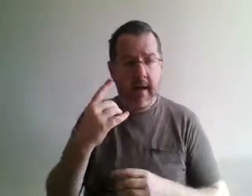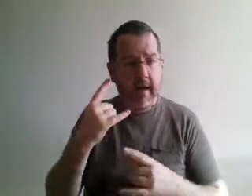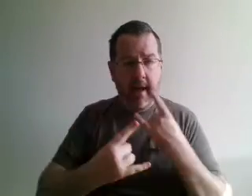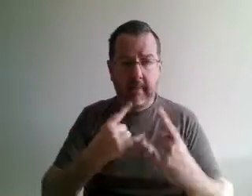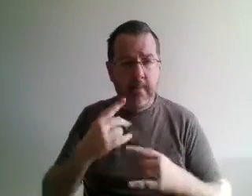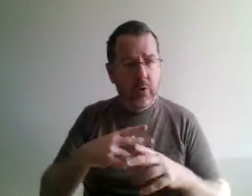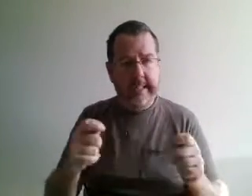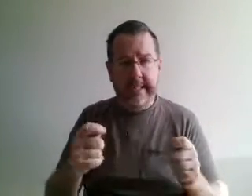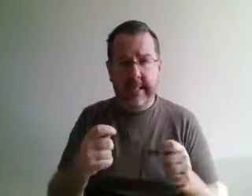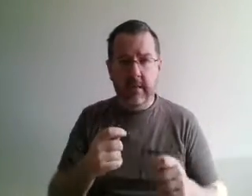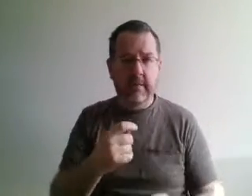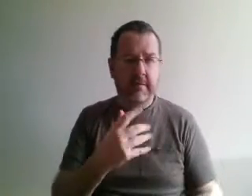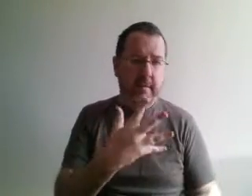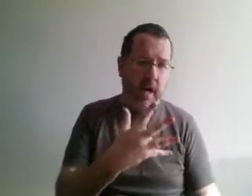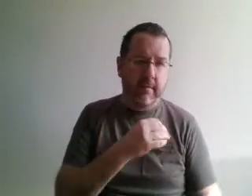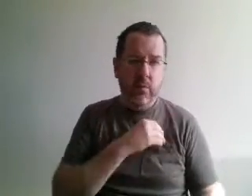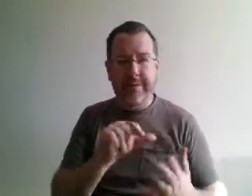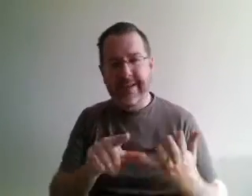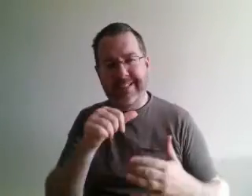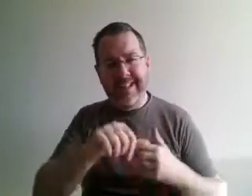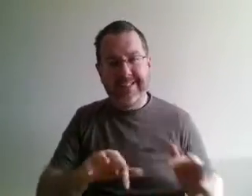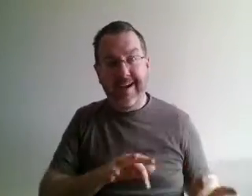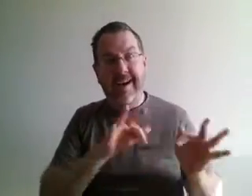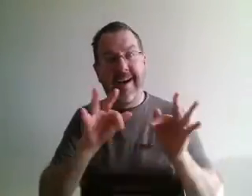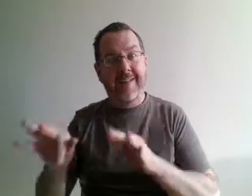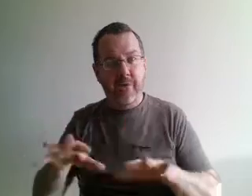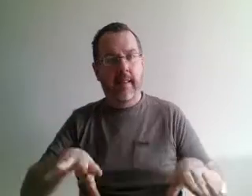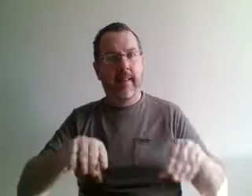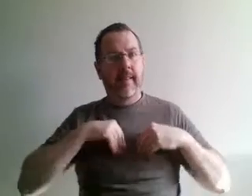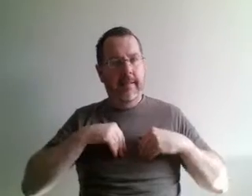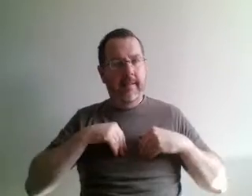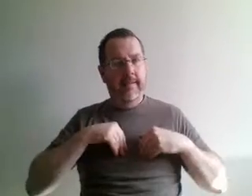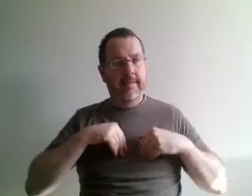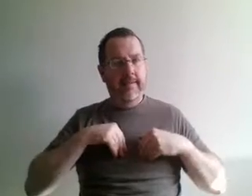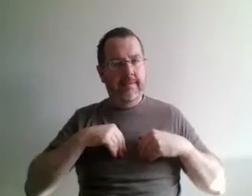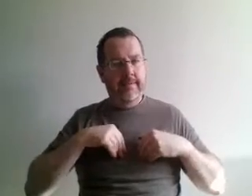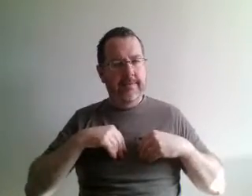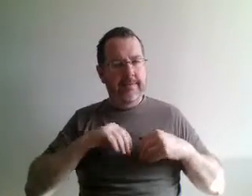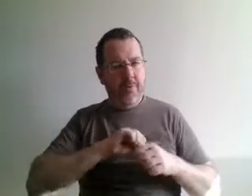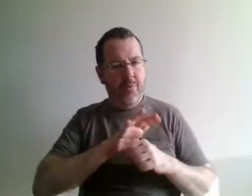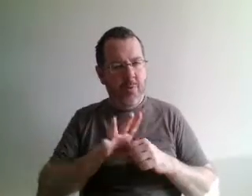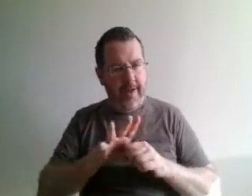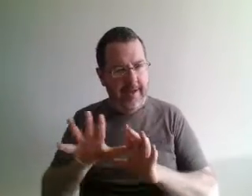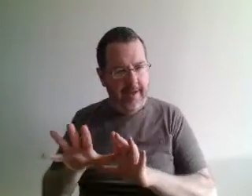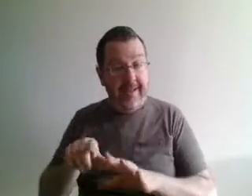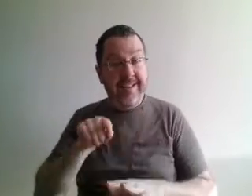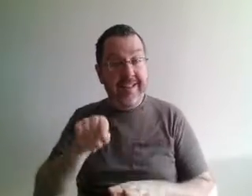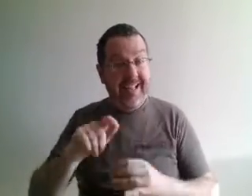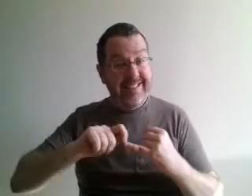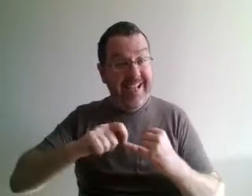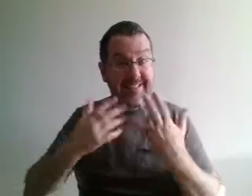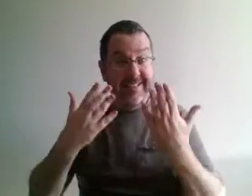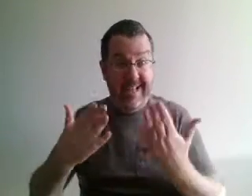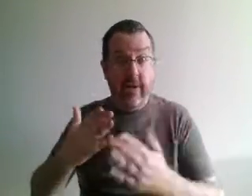the infection. The real benefit of this test, and they're now introducing it in the UK, is that it will